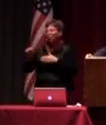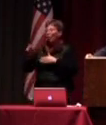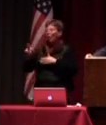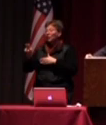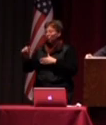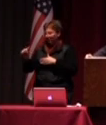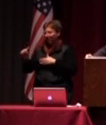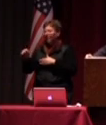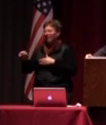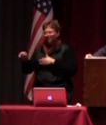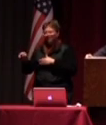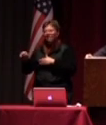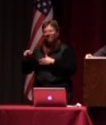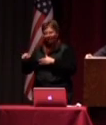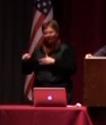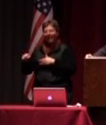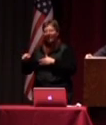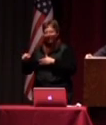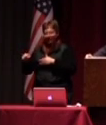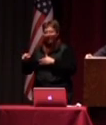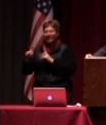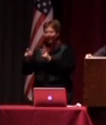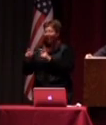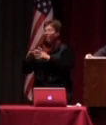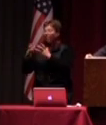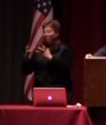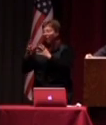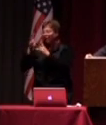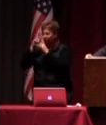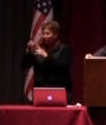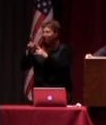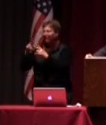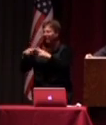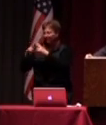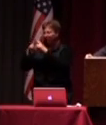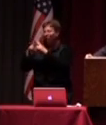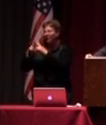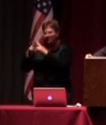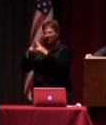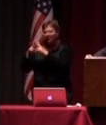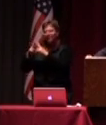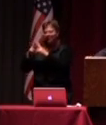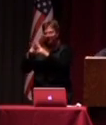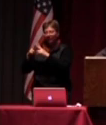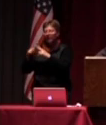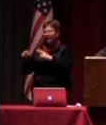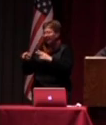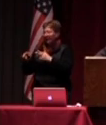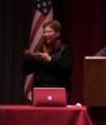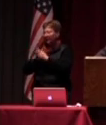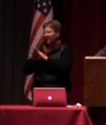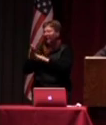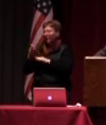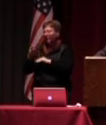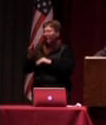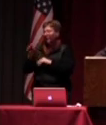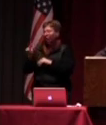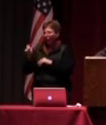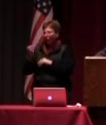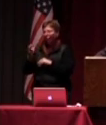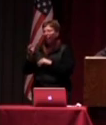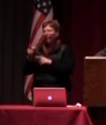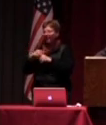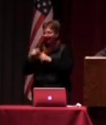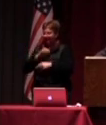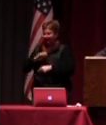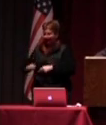This was a victory that solidified his political position in Paris. It allowed him to become a monarch in all but name in 1802 as consul for life, and then